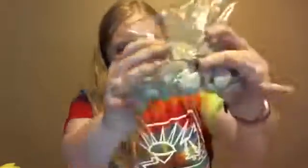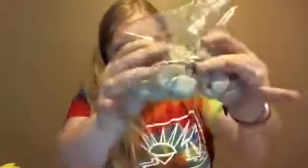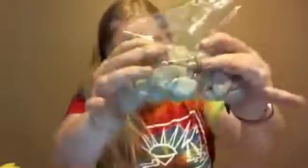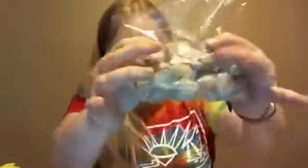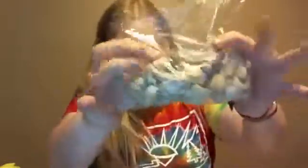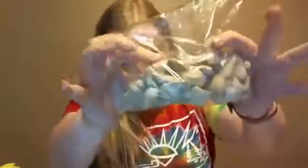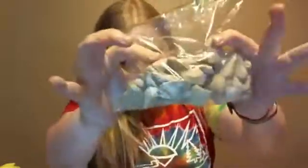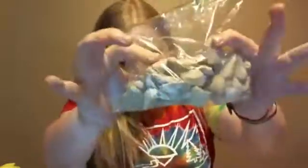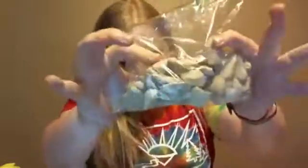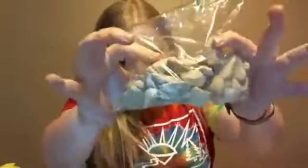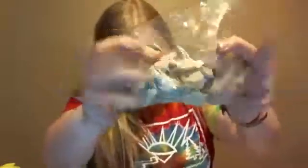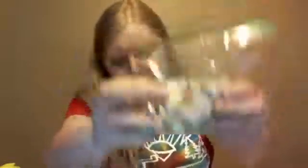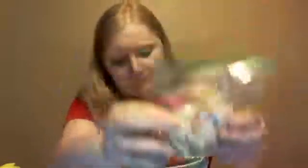bag.